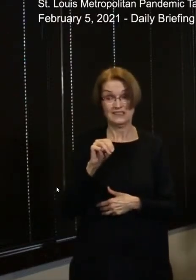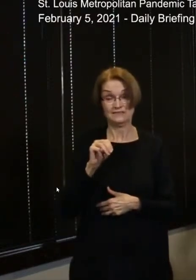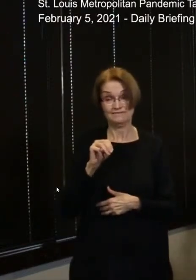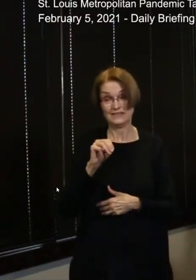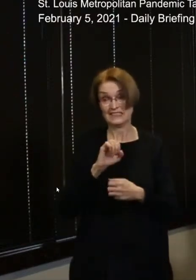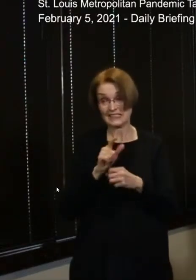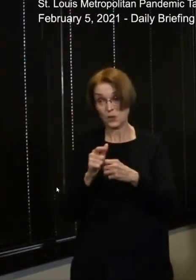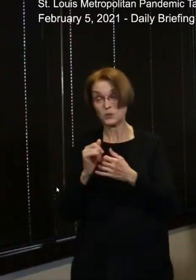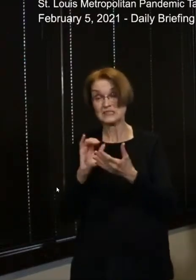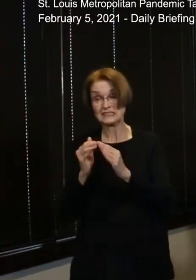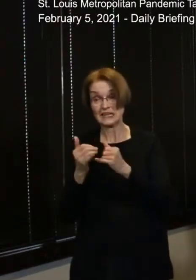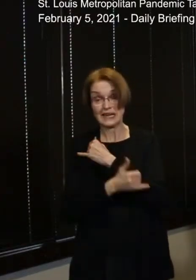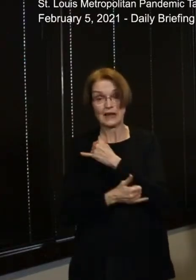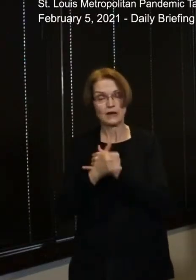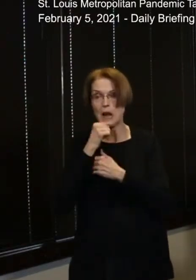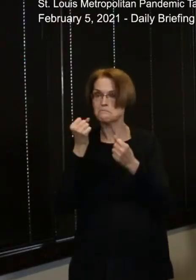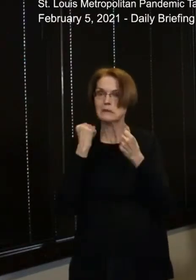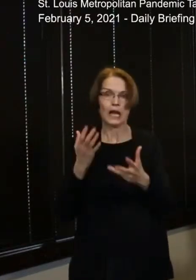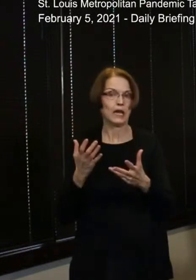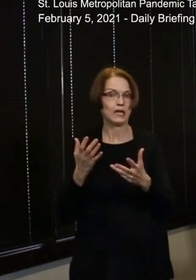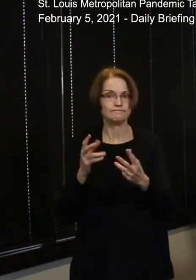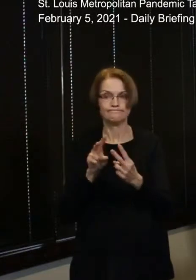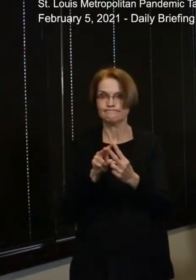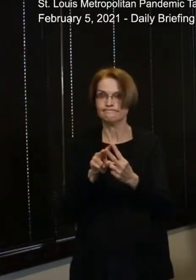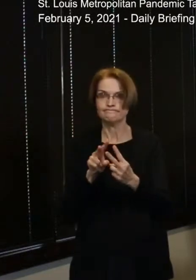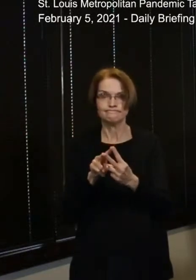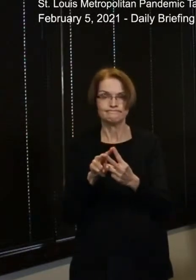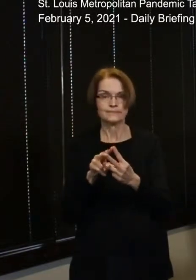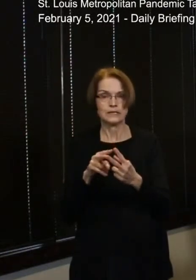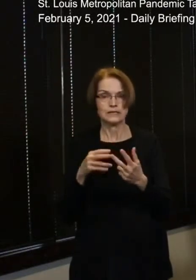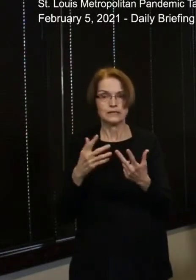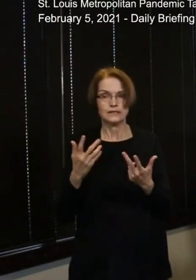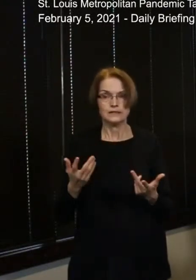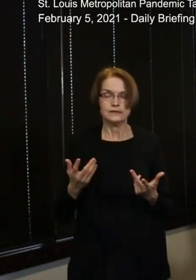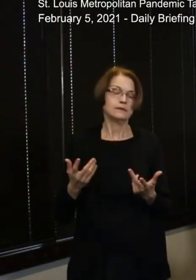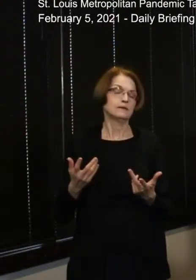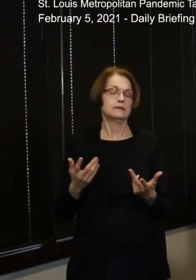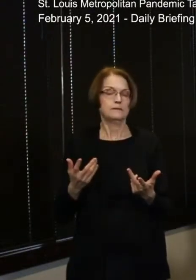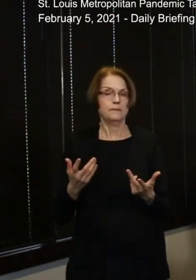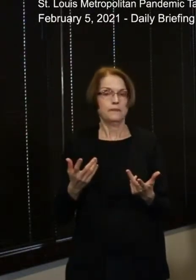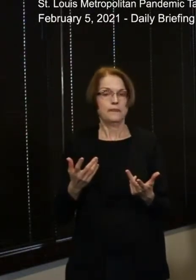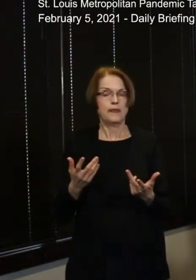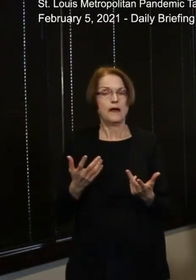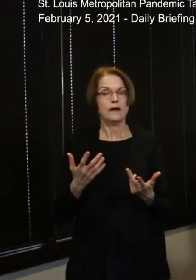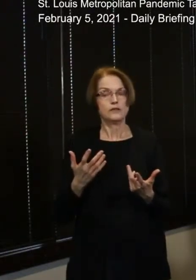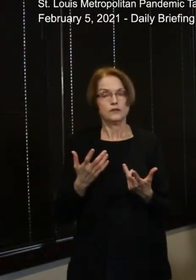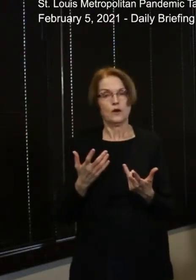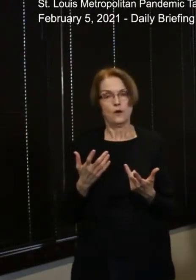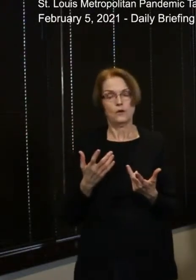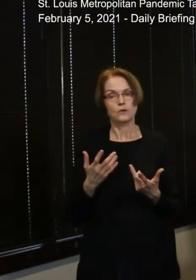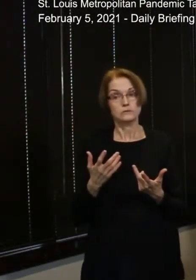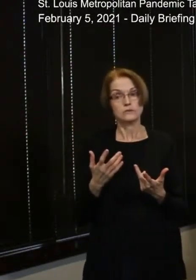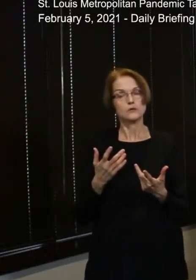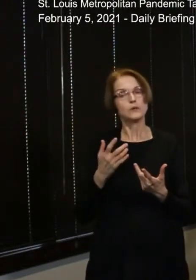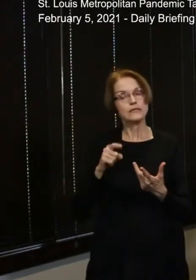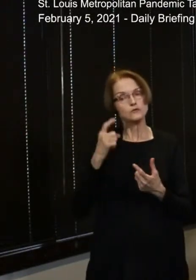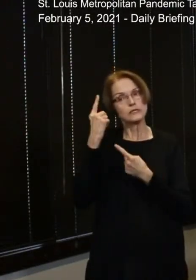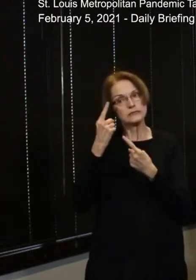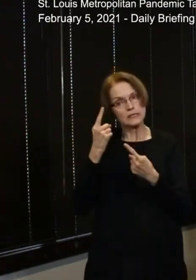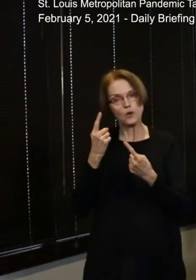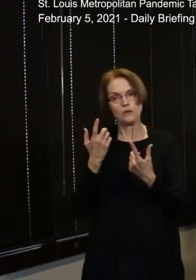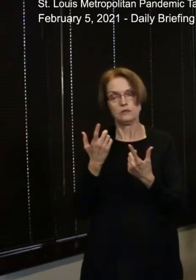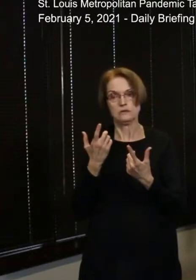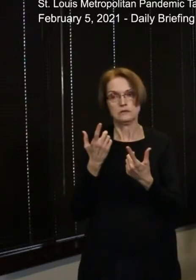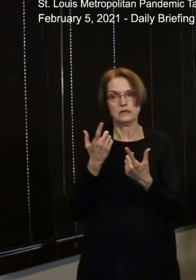Louis City, St. Louis County. And so what I would want to make sure that this is considered is as